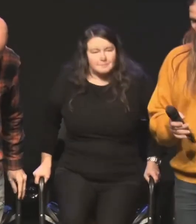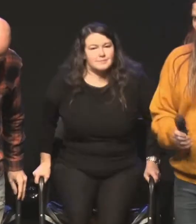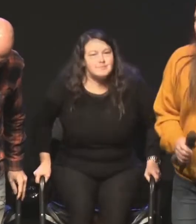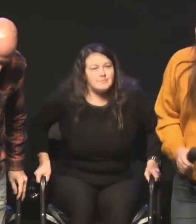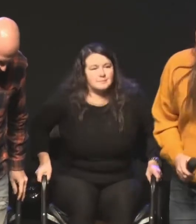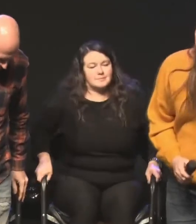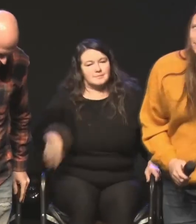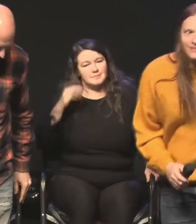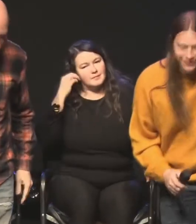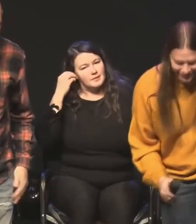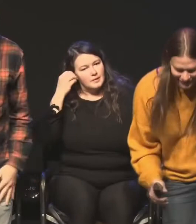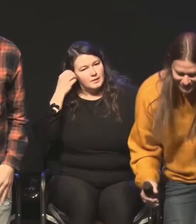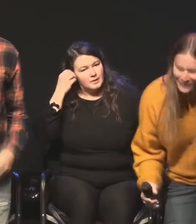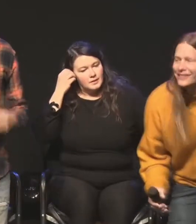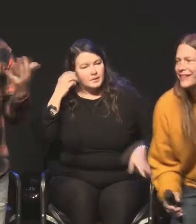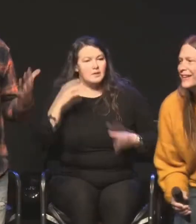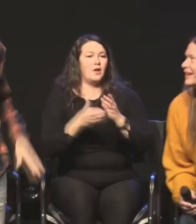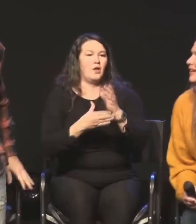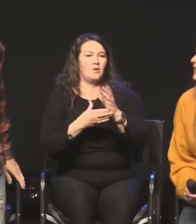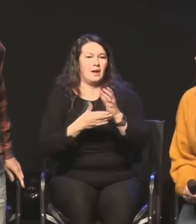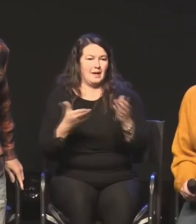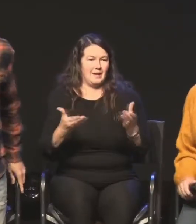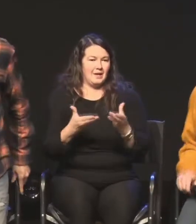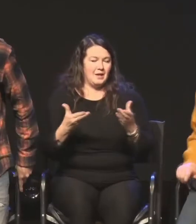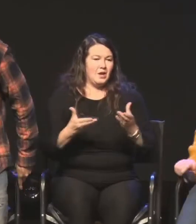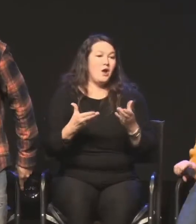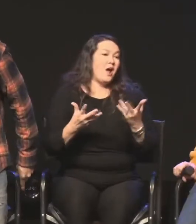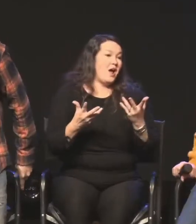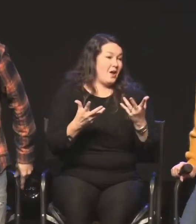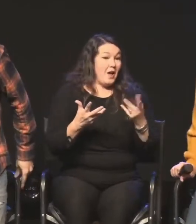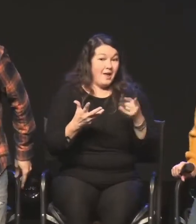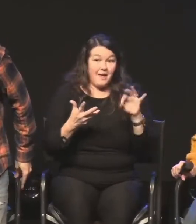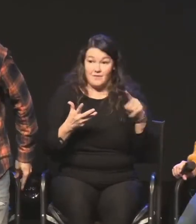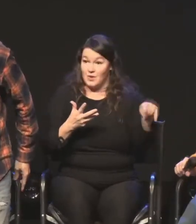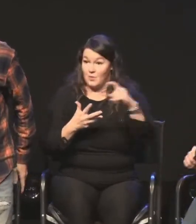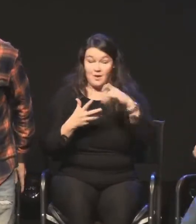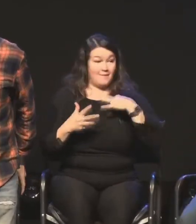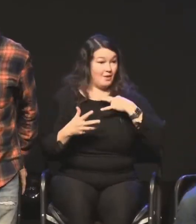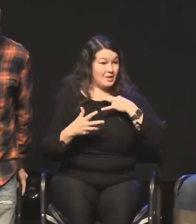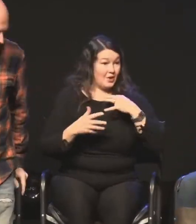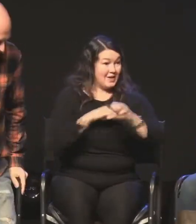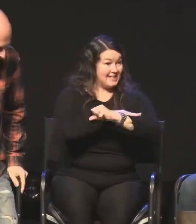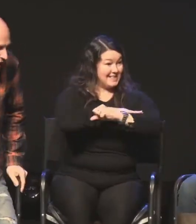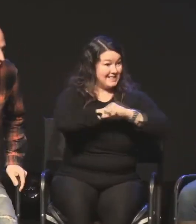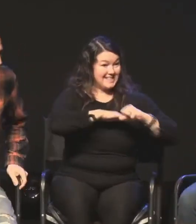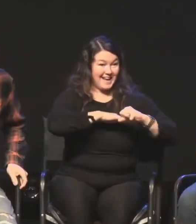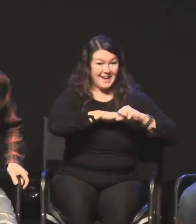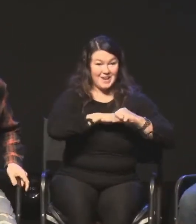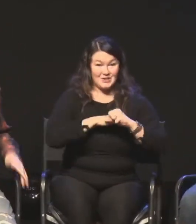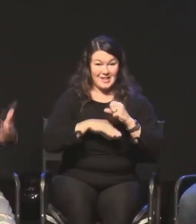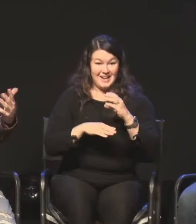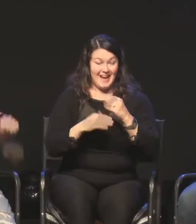Here we are. If you want to volunteer as a stagehand, you can write that on the Connect card as well. That would have been a lot easier